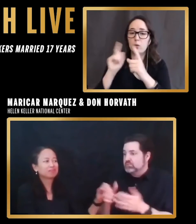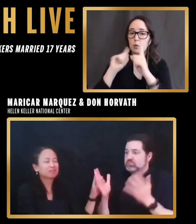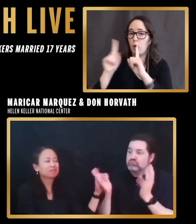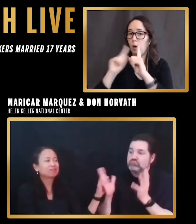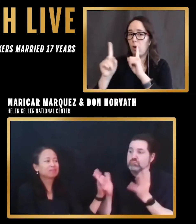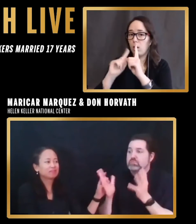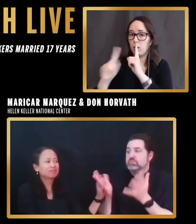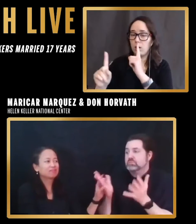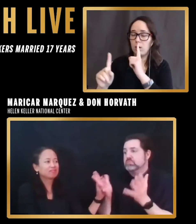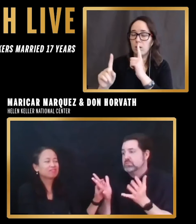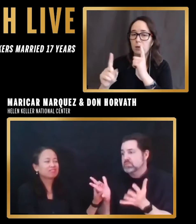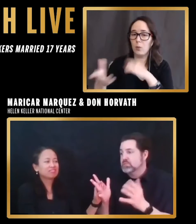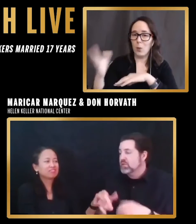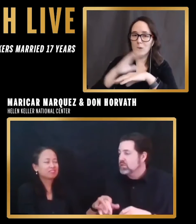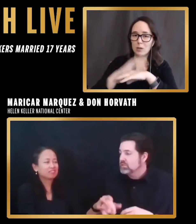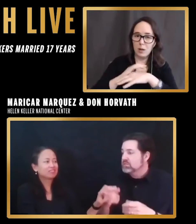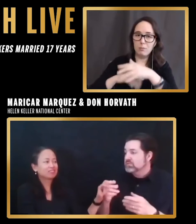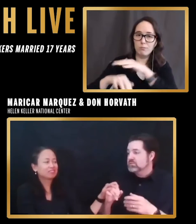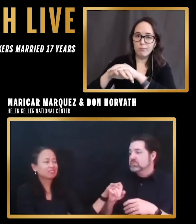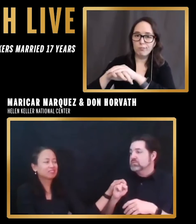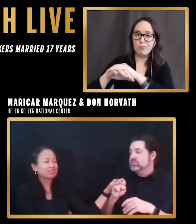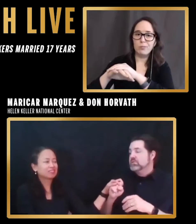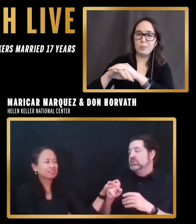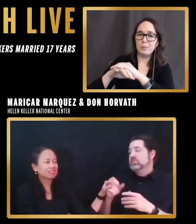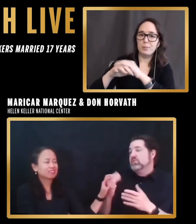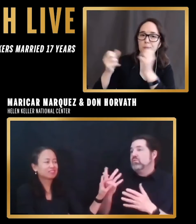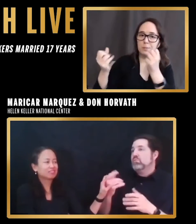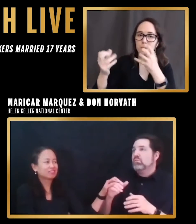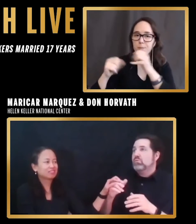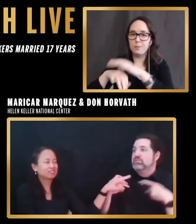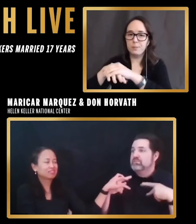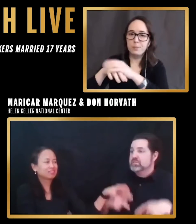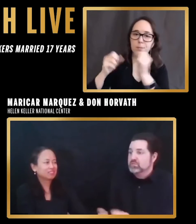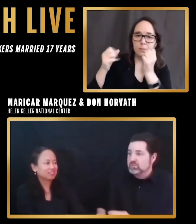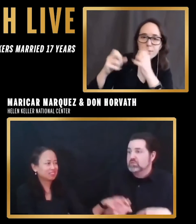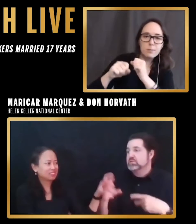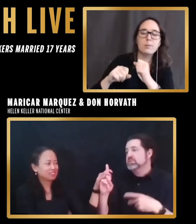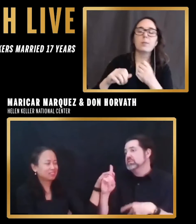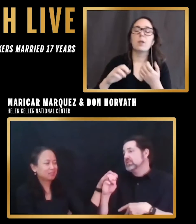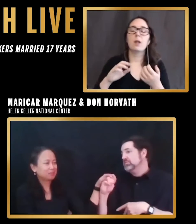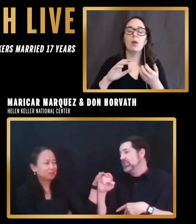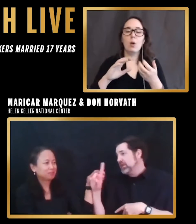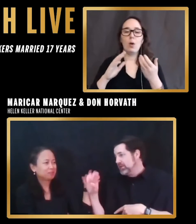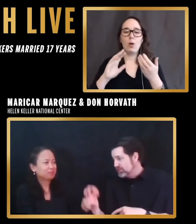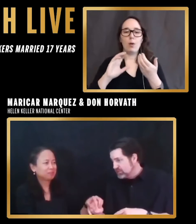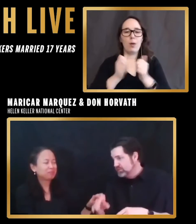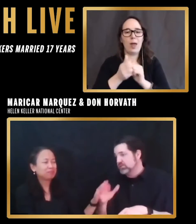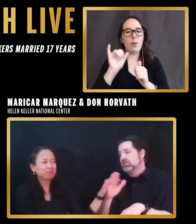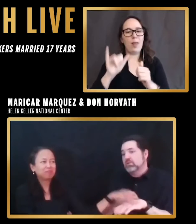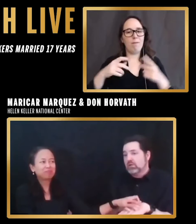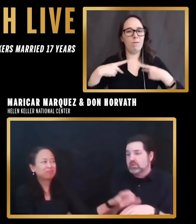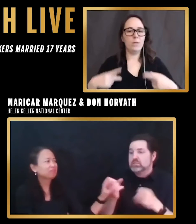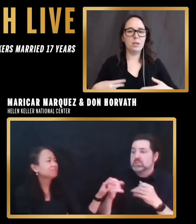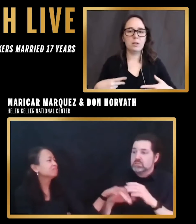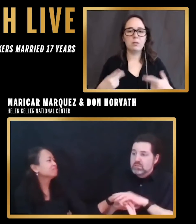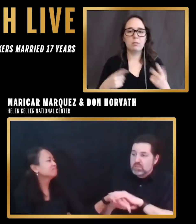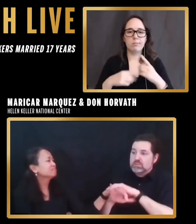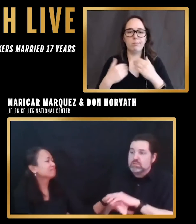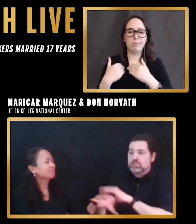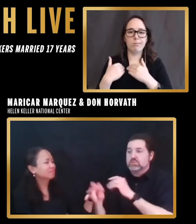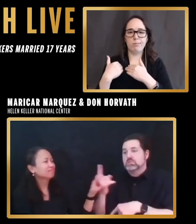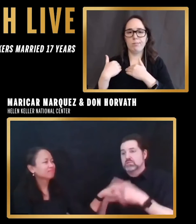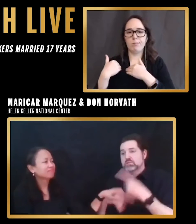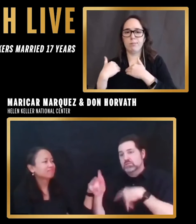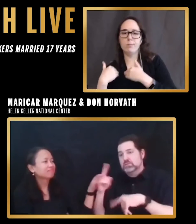other throughout a whole day, what the physical demands are of tactily signing to each other and how